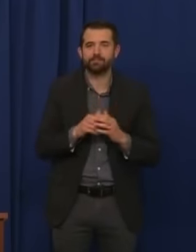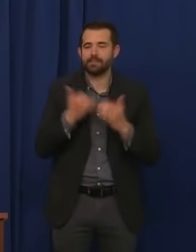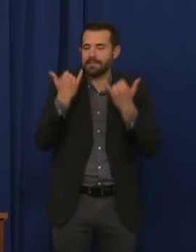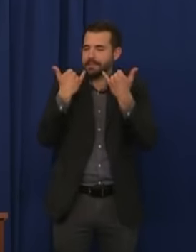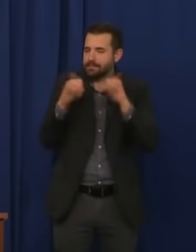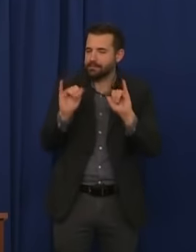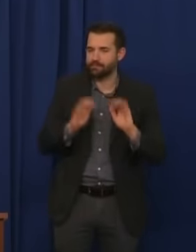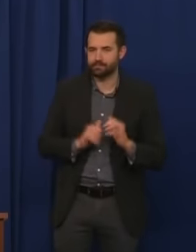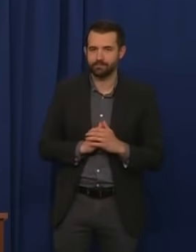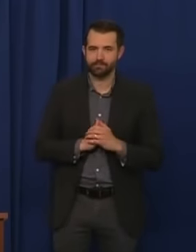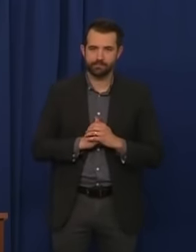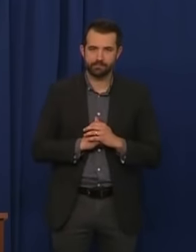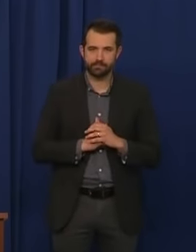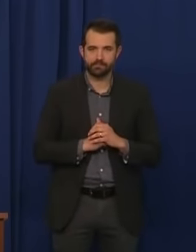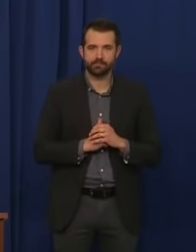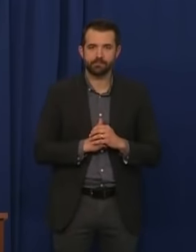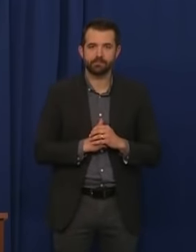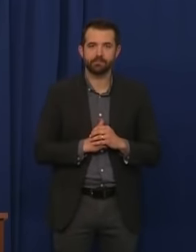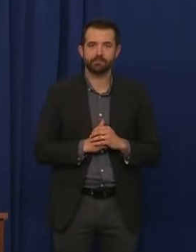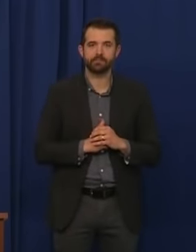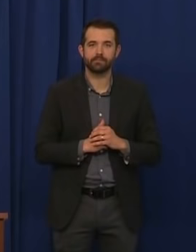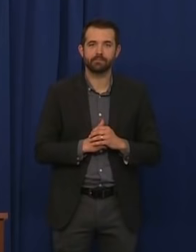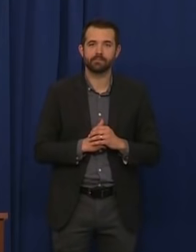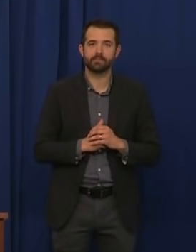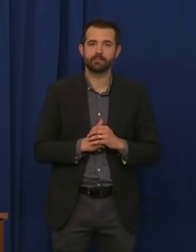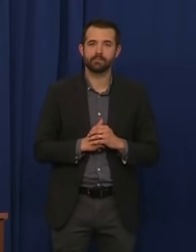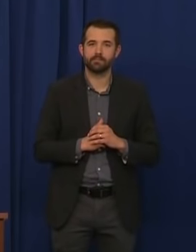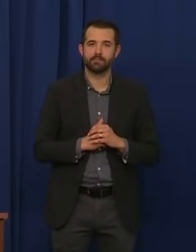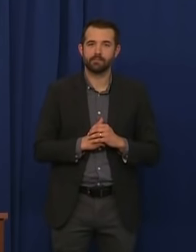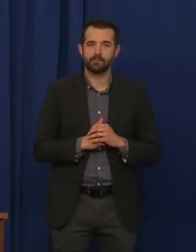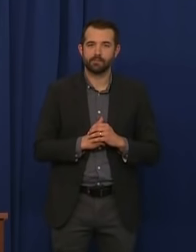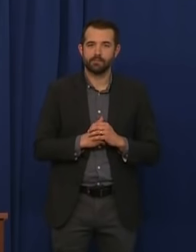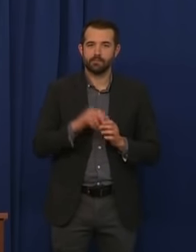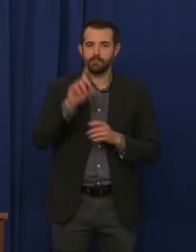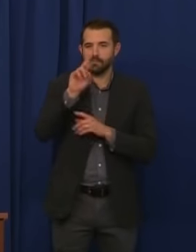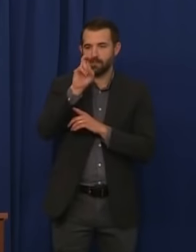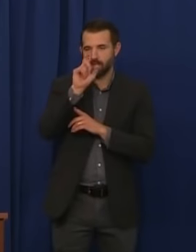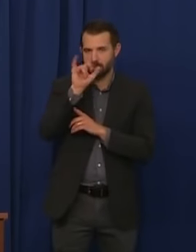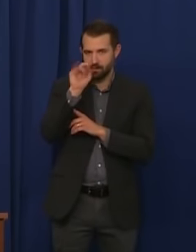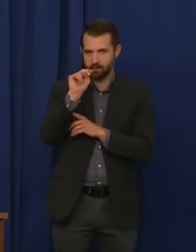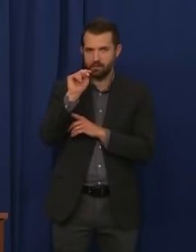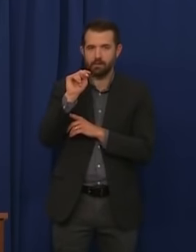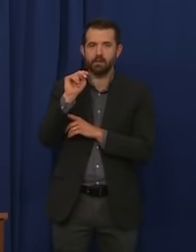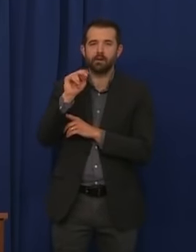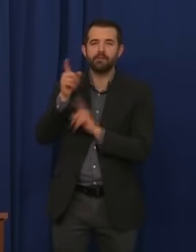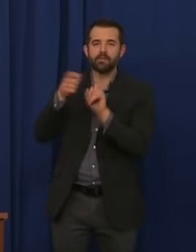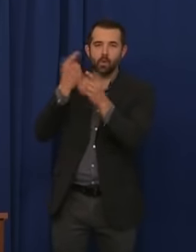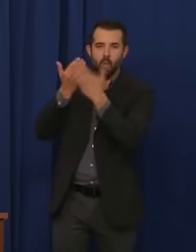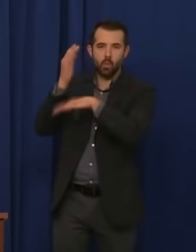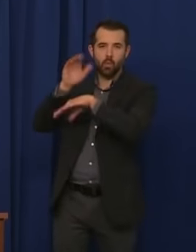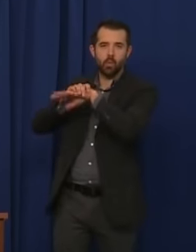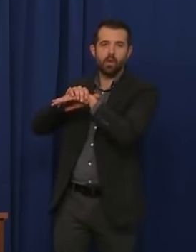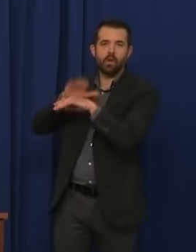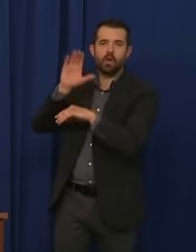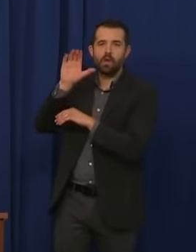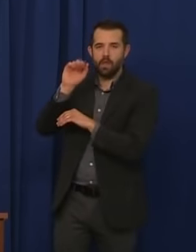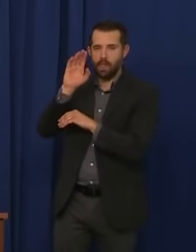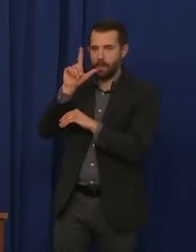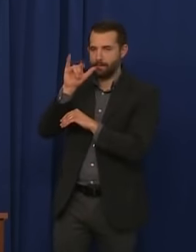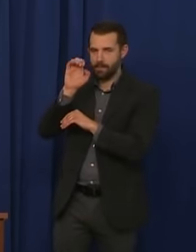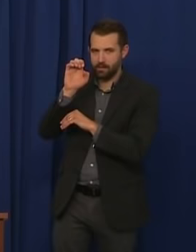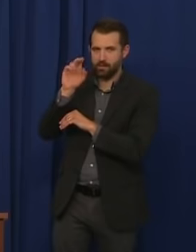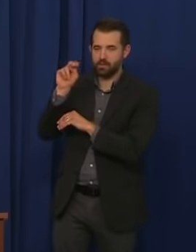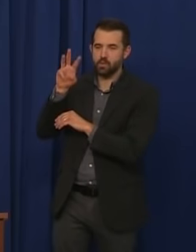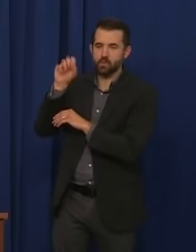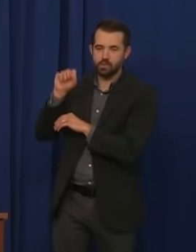to your colleague, Dustin, from the New England Cable News Network. Go ahead, Dustin. Thanks, Dr. Shaw. The question's for